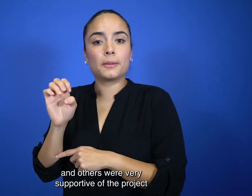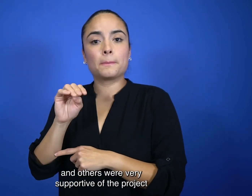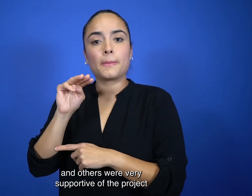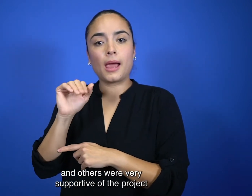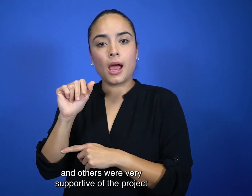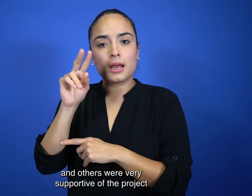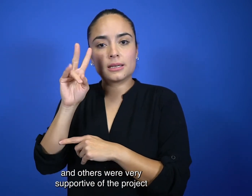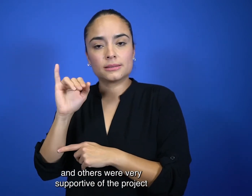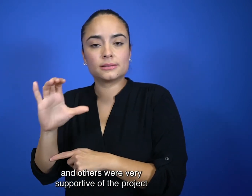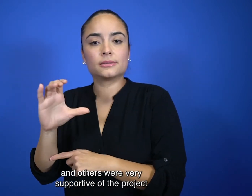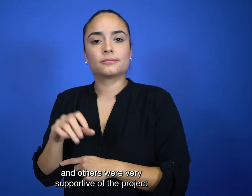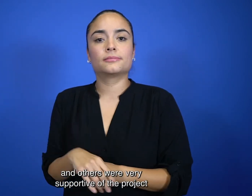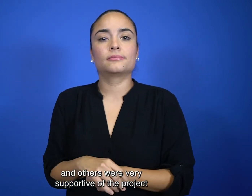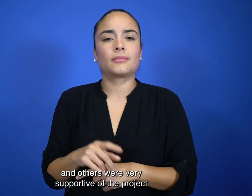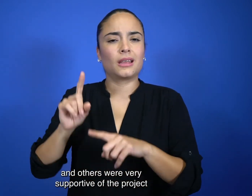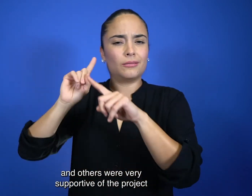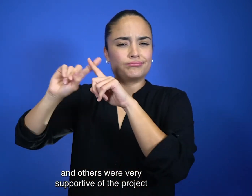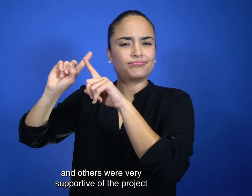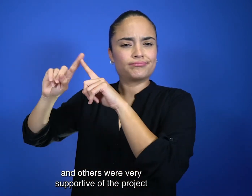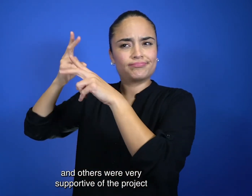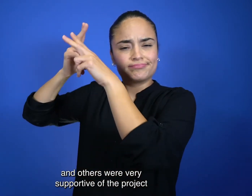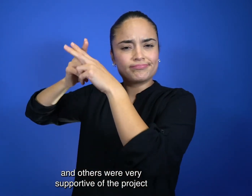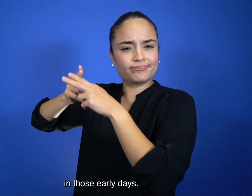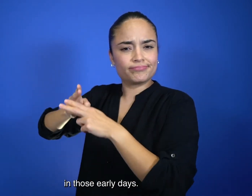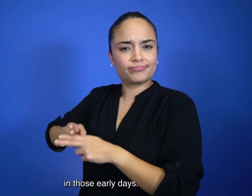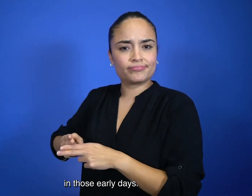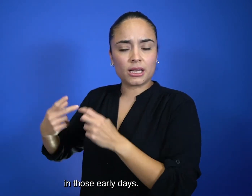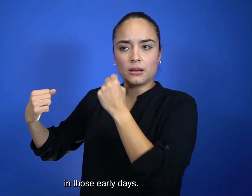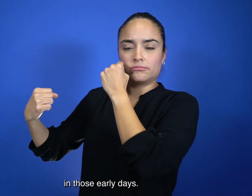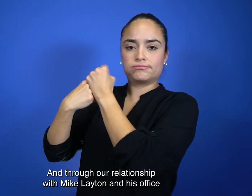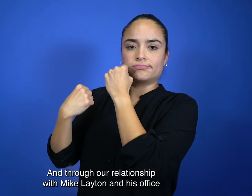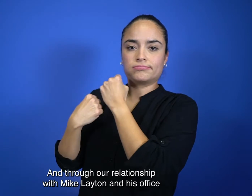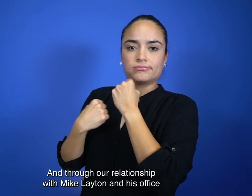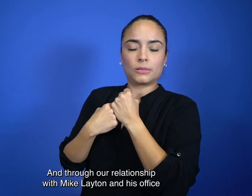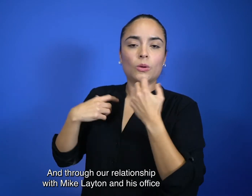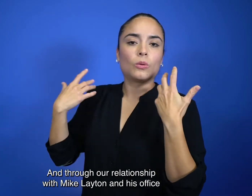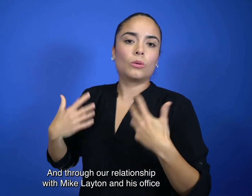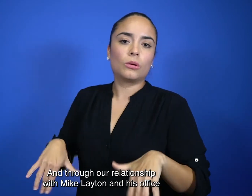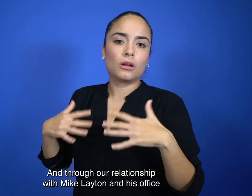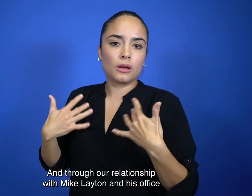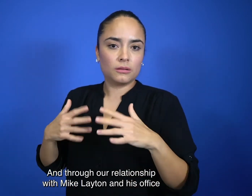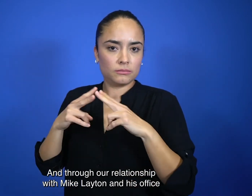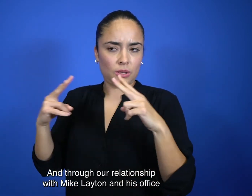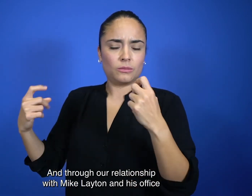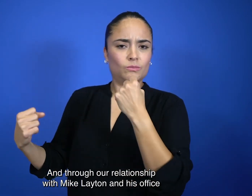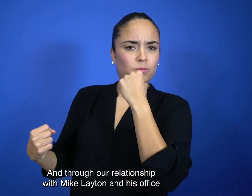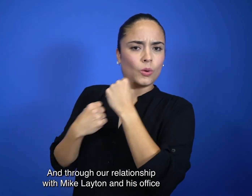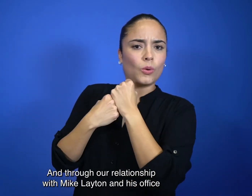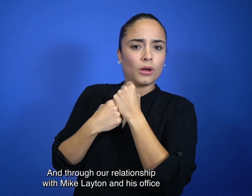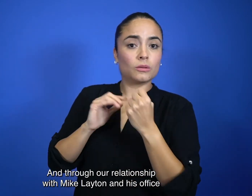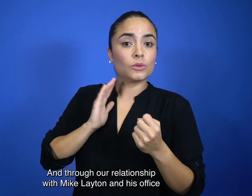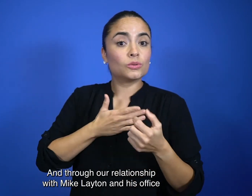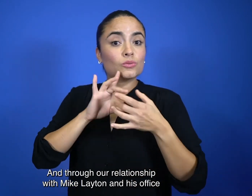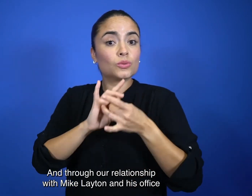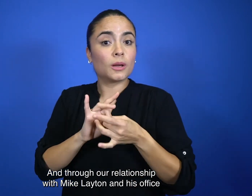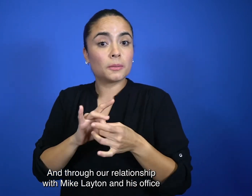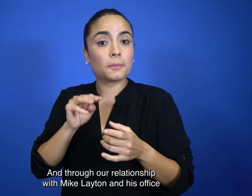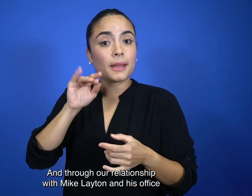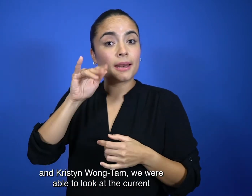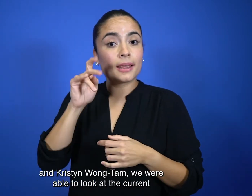very supportive of the project in those early days. And through our relationship with Mike Leighton and his office and Christine